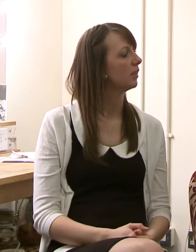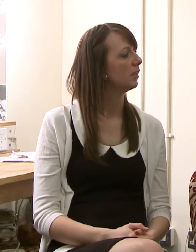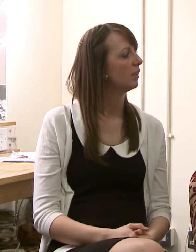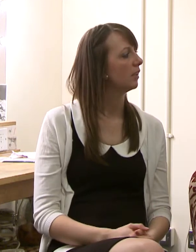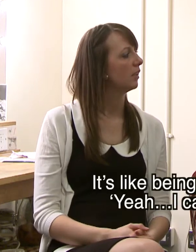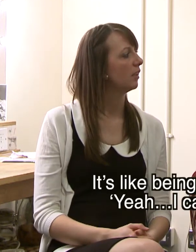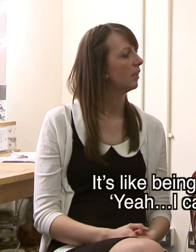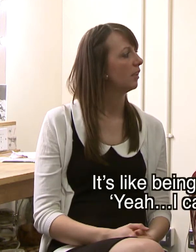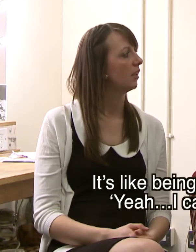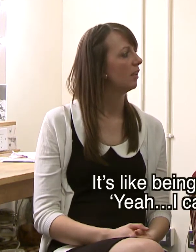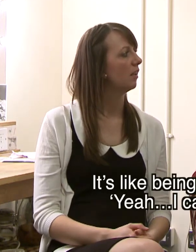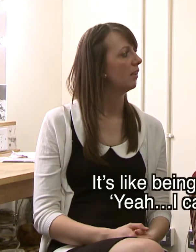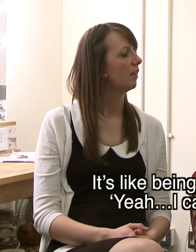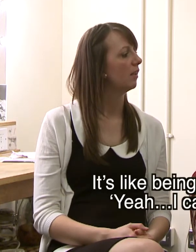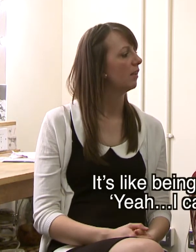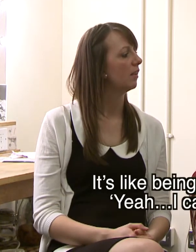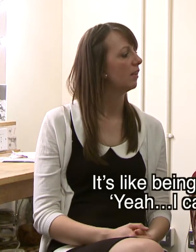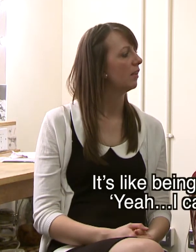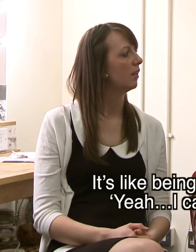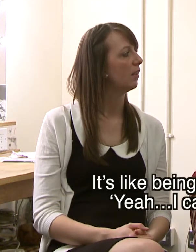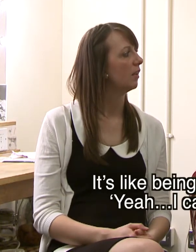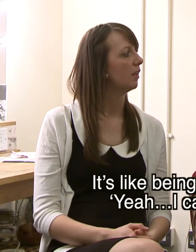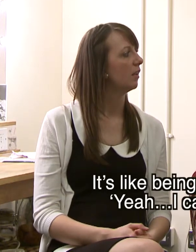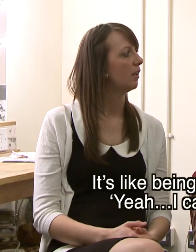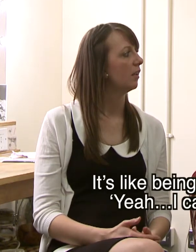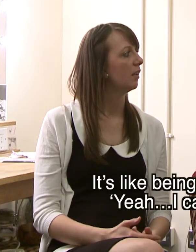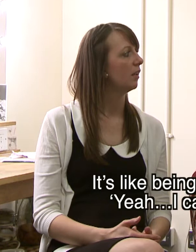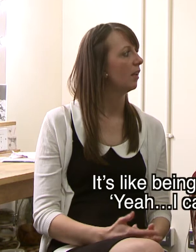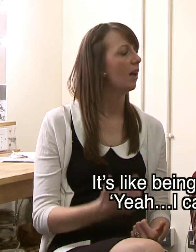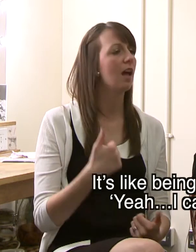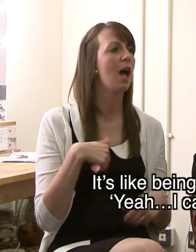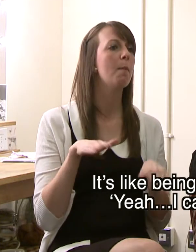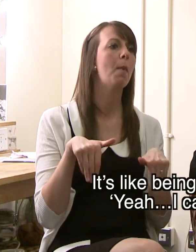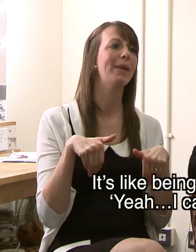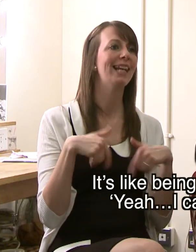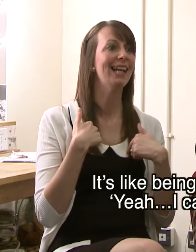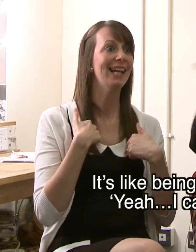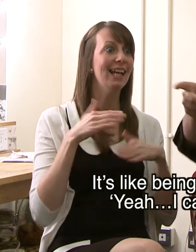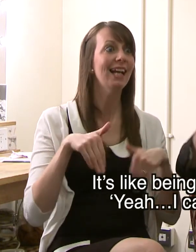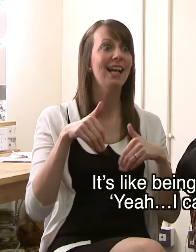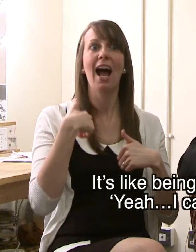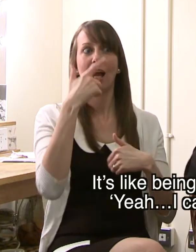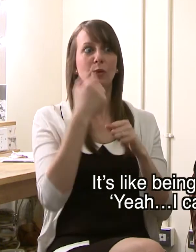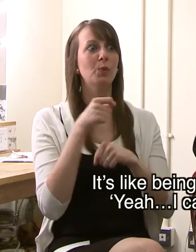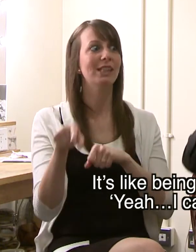If you're the same as a puppet, you know, happy to, I can do that, I can do that, I can do that, I can